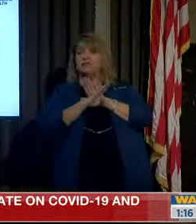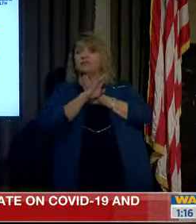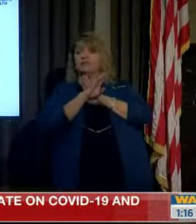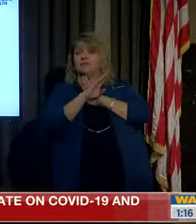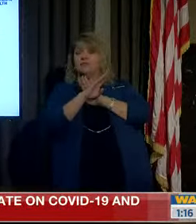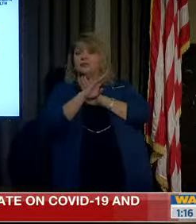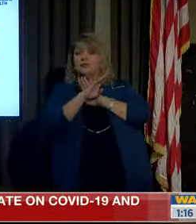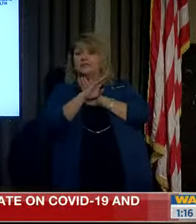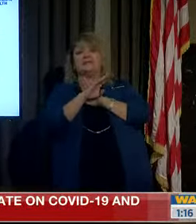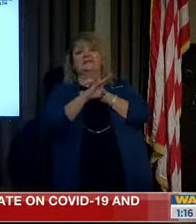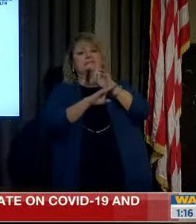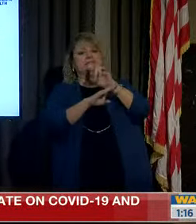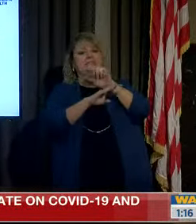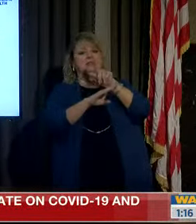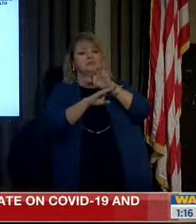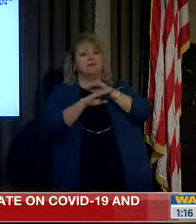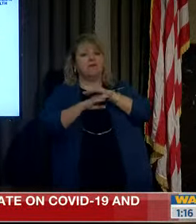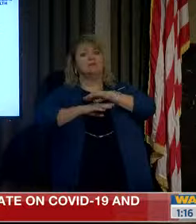the highest. We peaked at